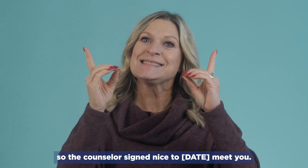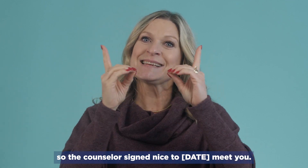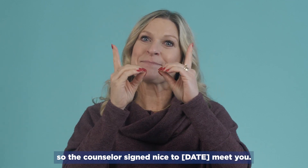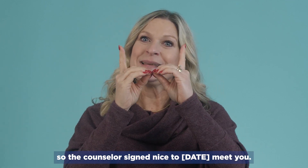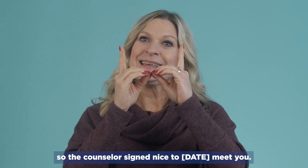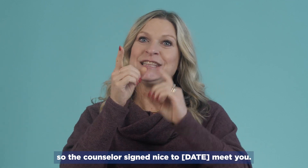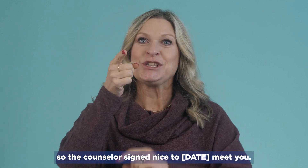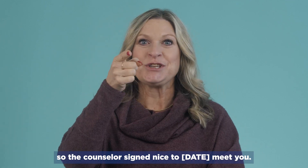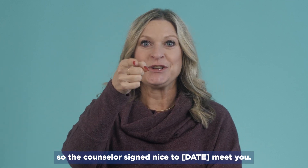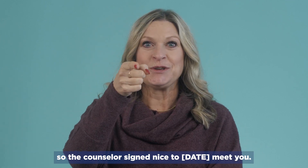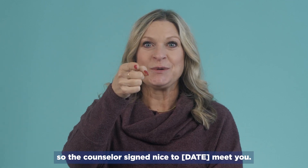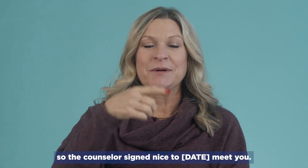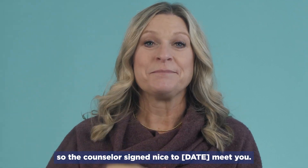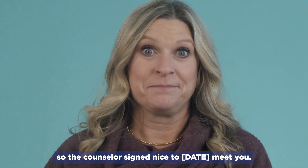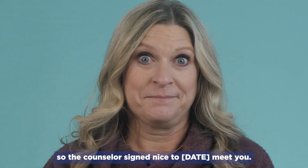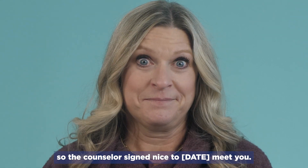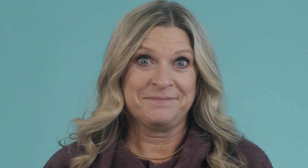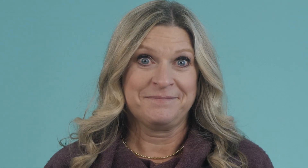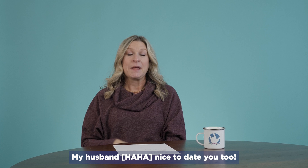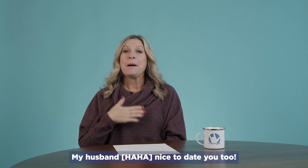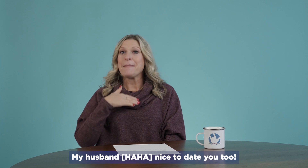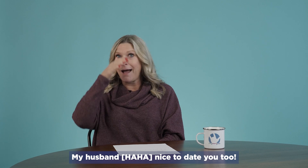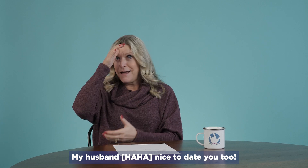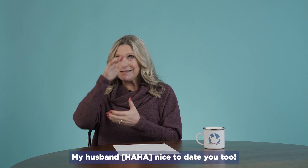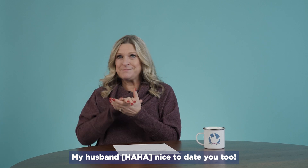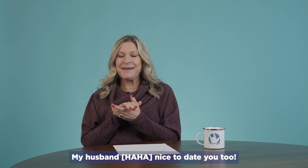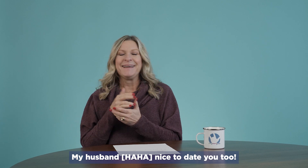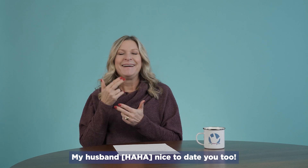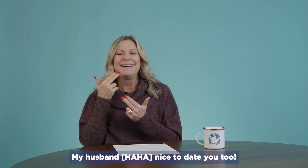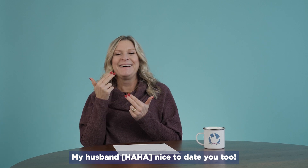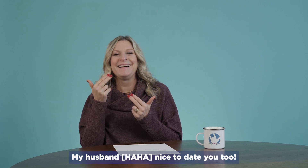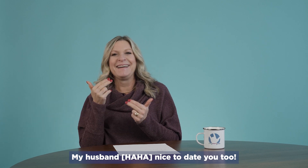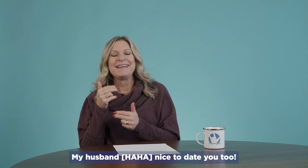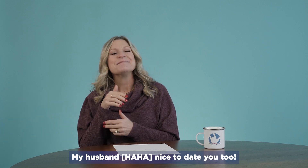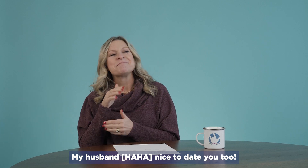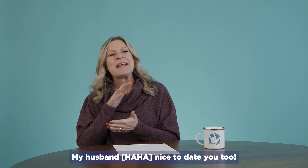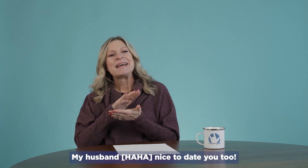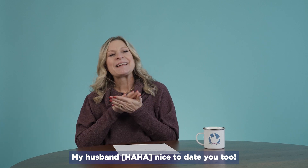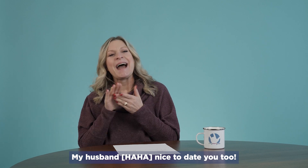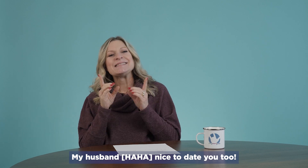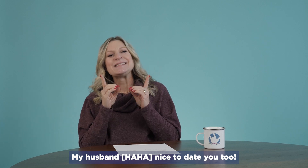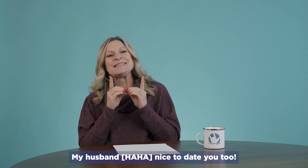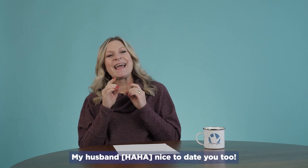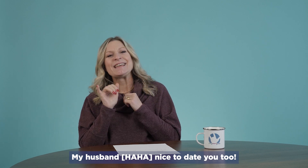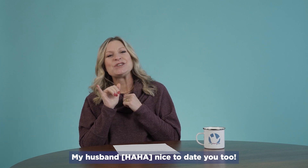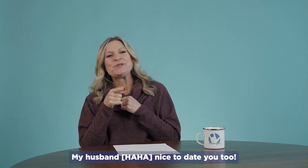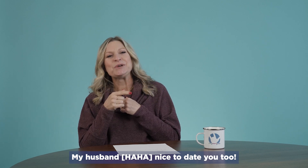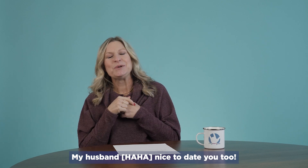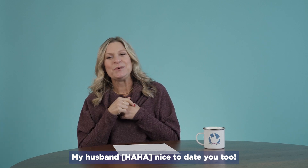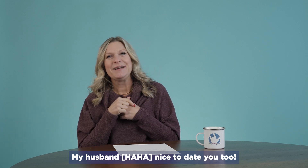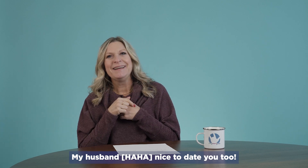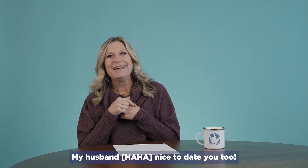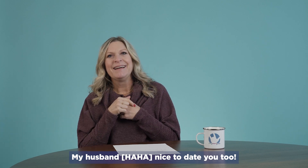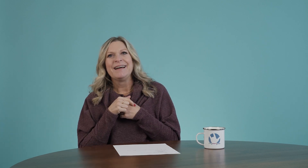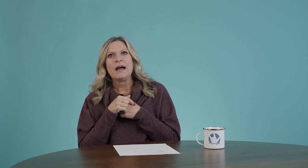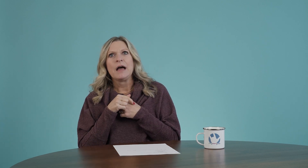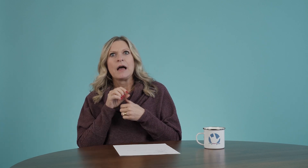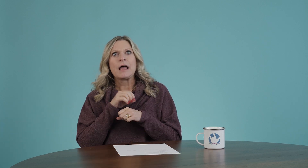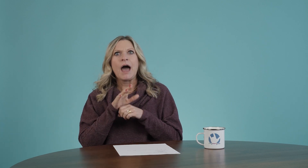to meet you. My husband, hey, nice to meet you too.